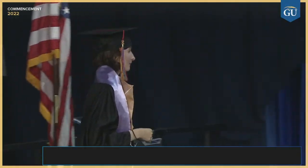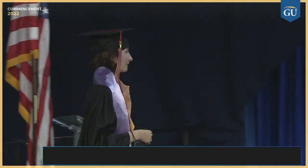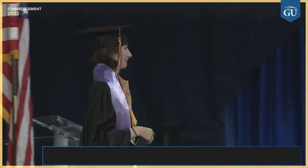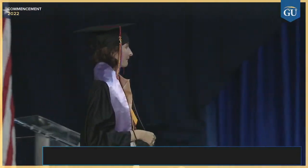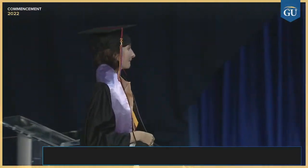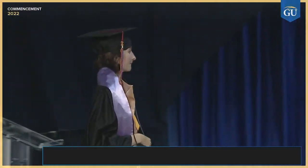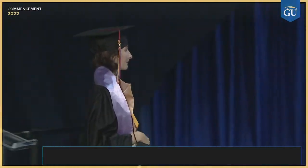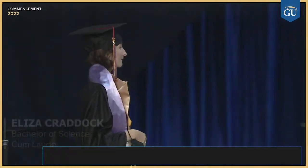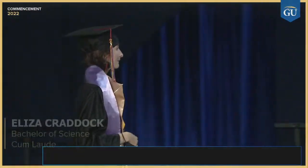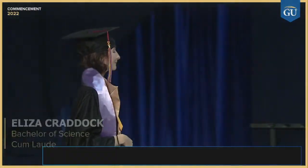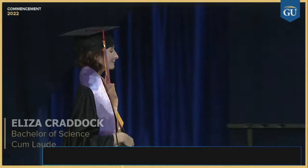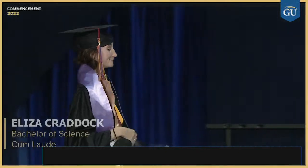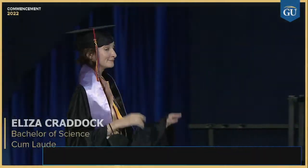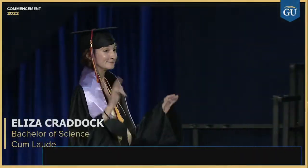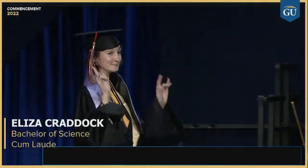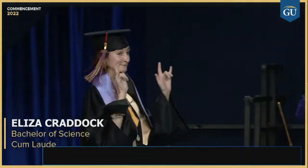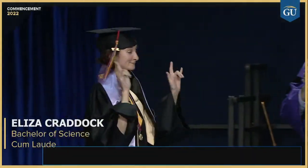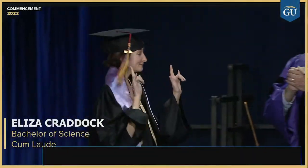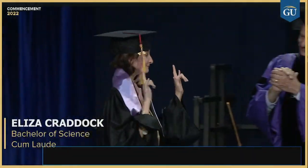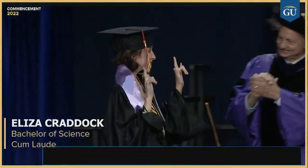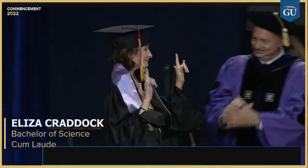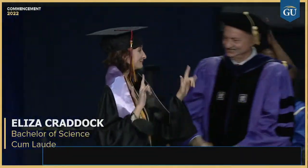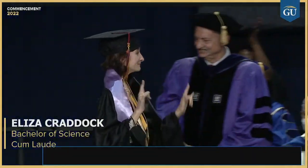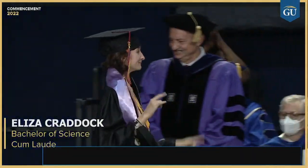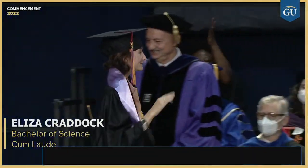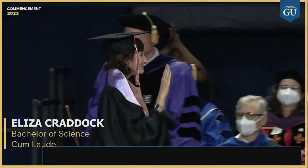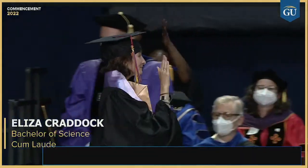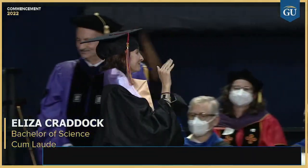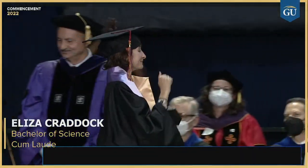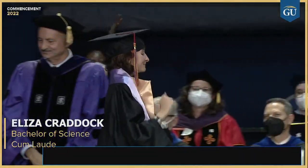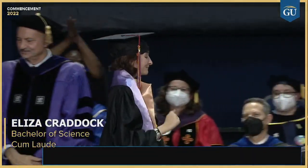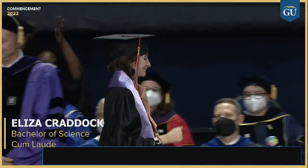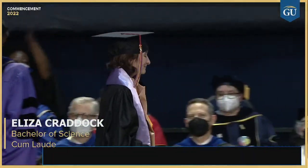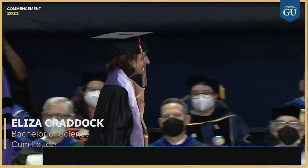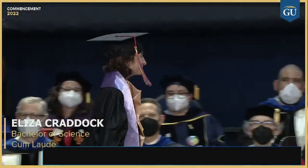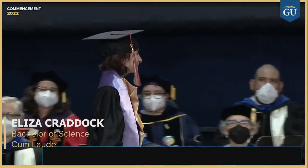Eliza Craddock, Bachelor of Science, cum laude.